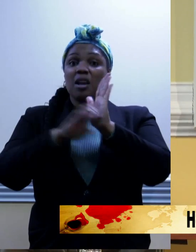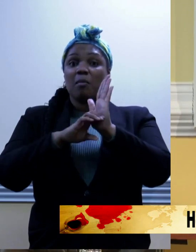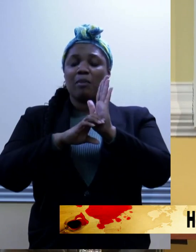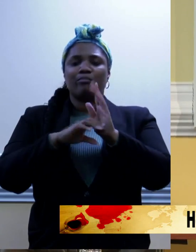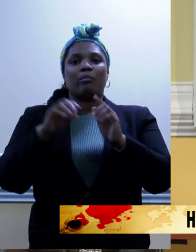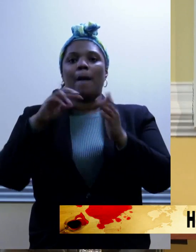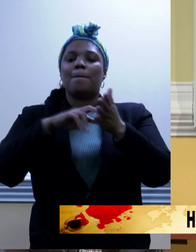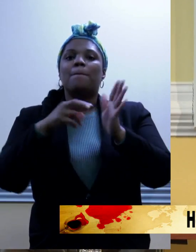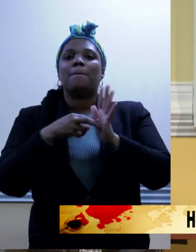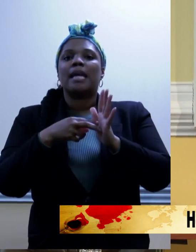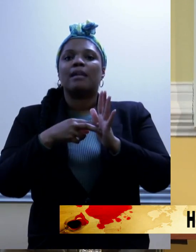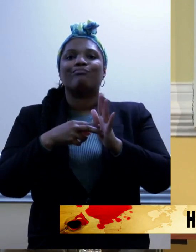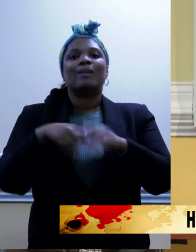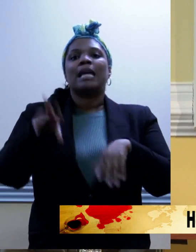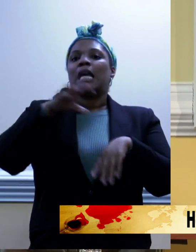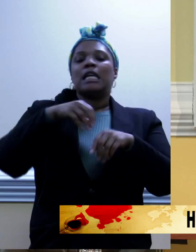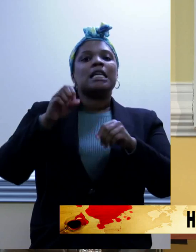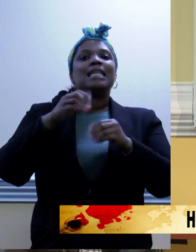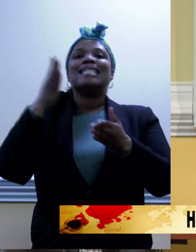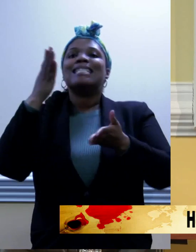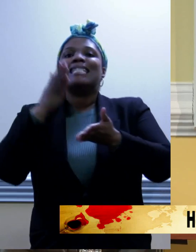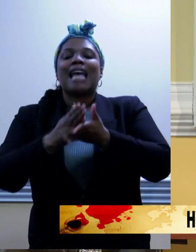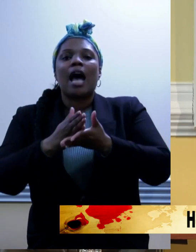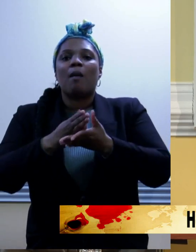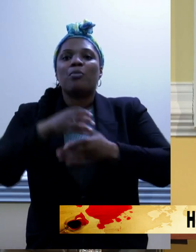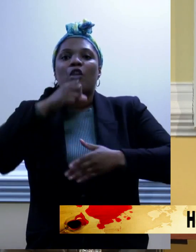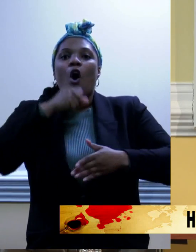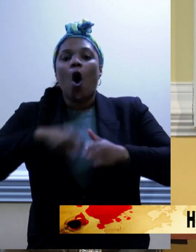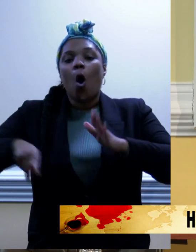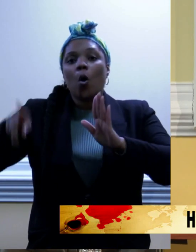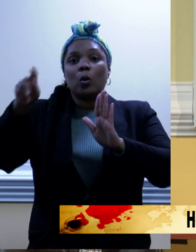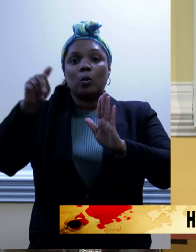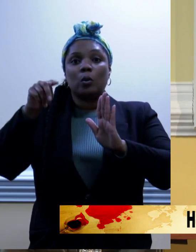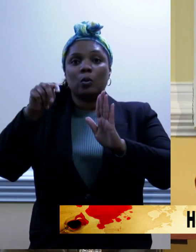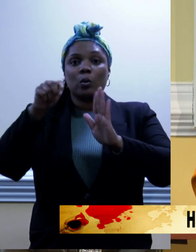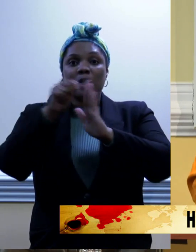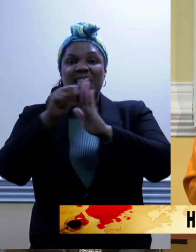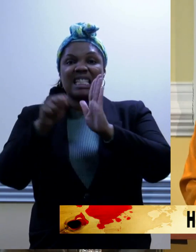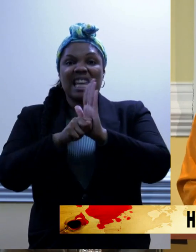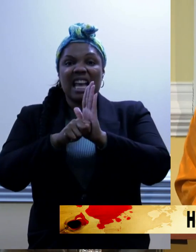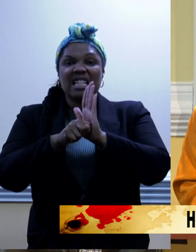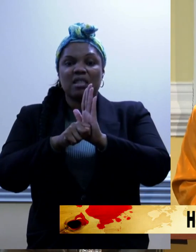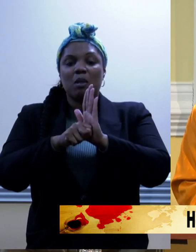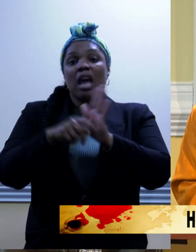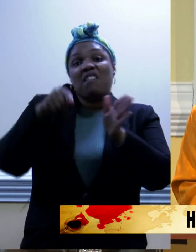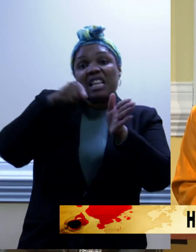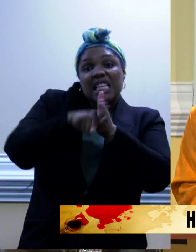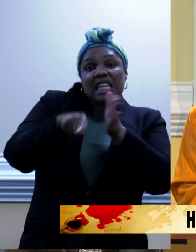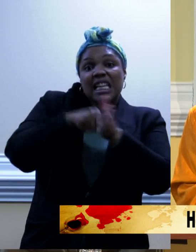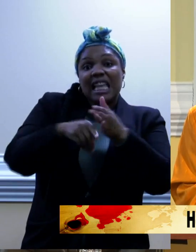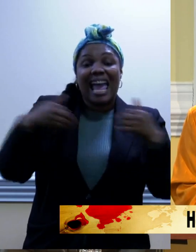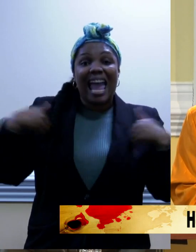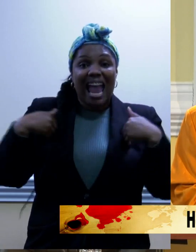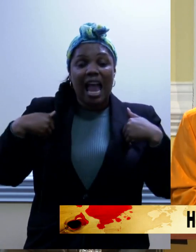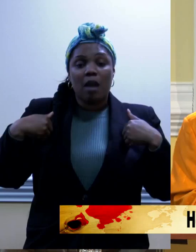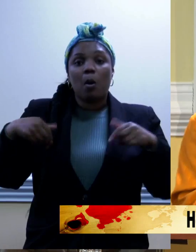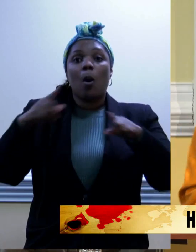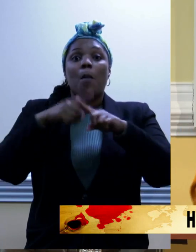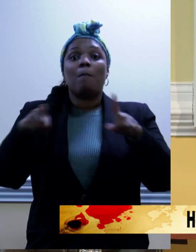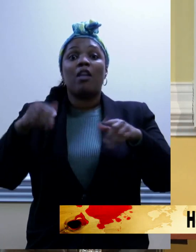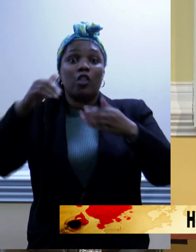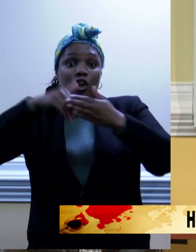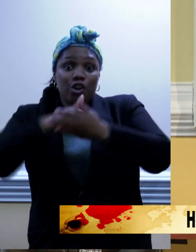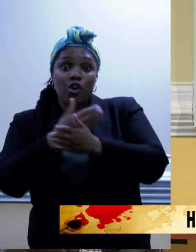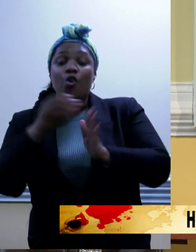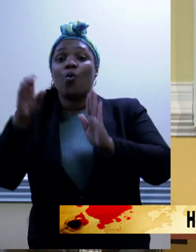under which the law of animal sacrifice was under, that he might establish the second covenant. That's under his blood. That's why